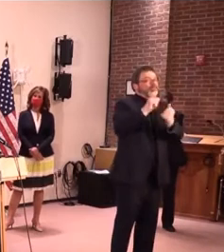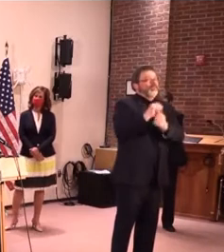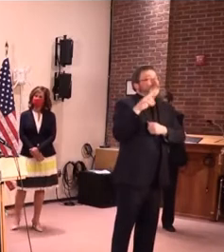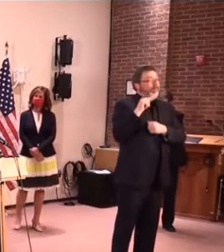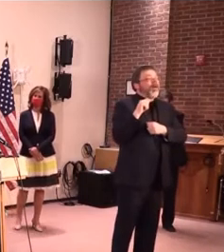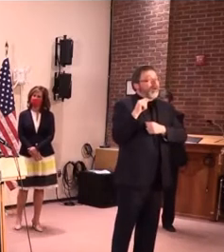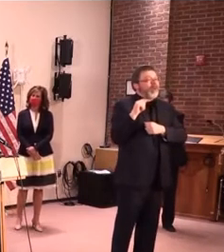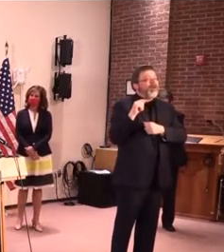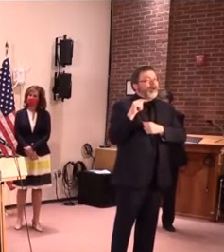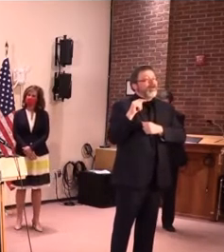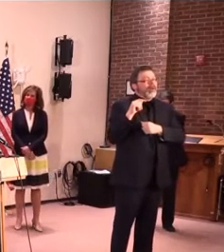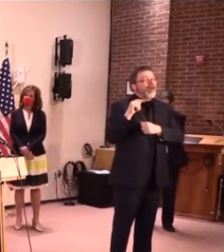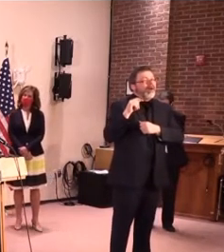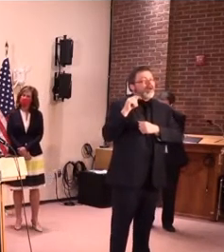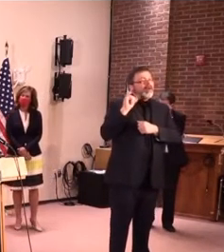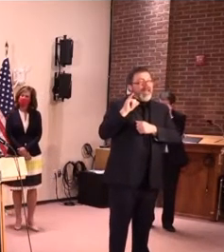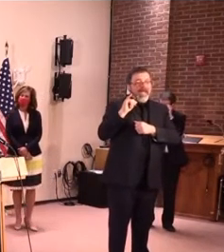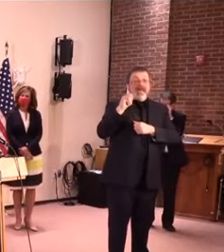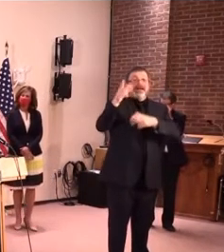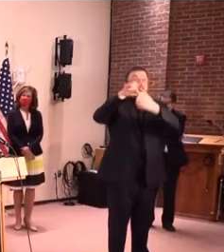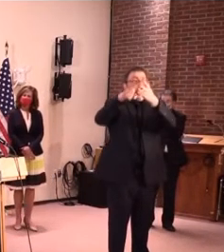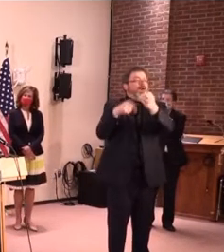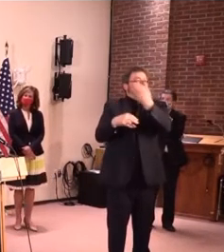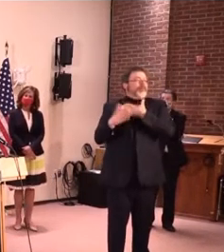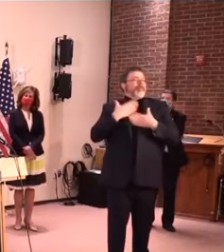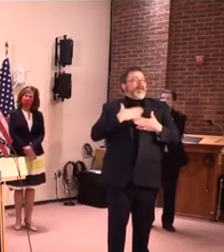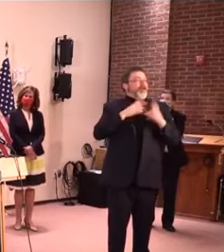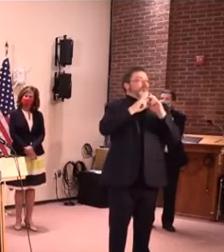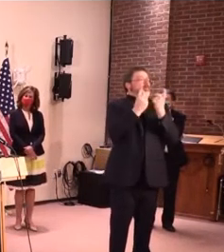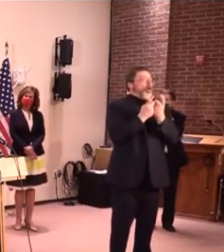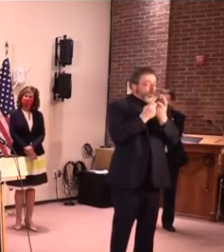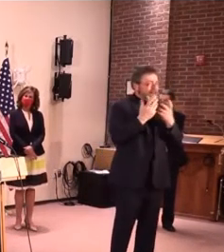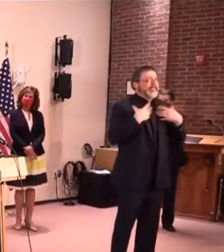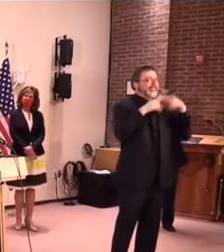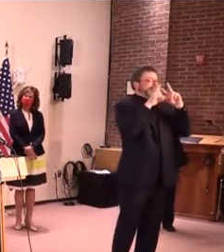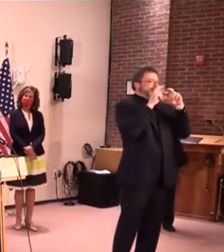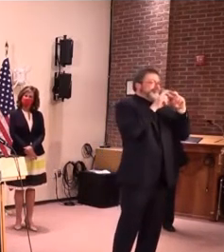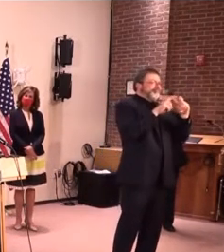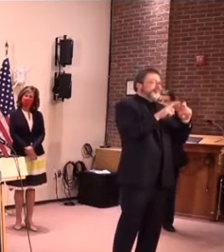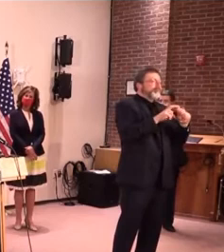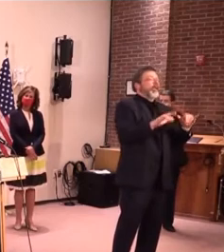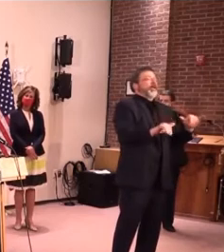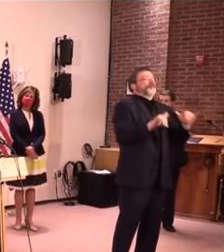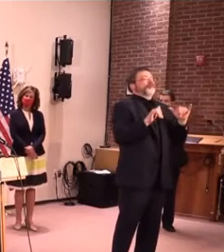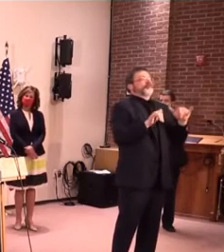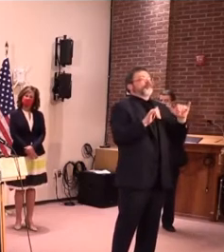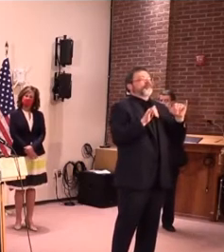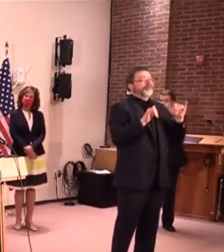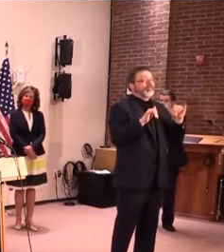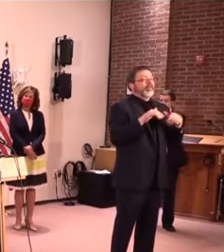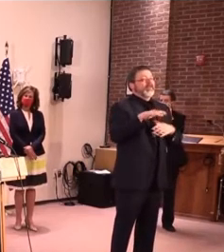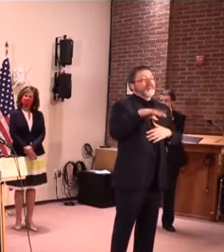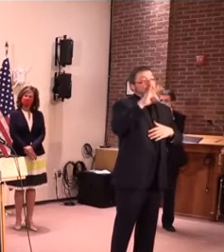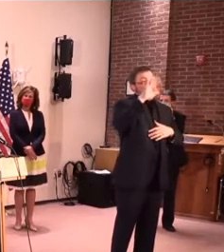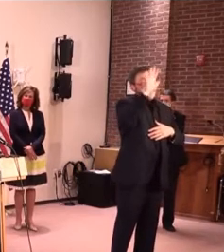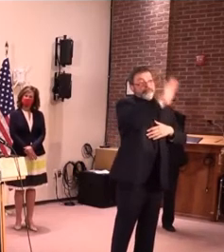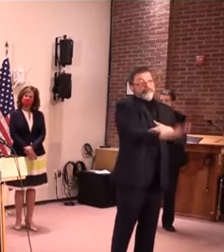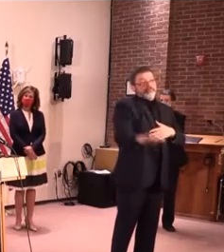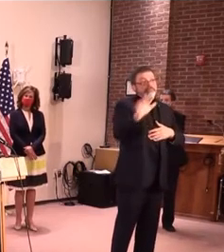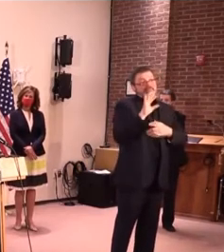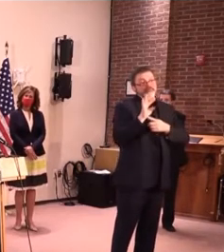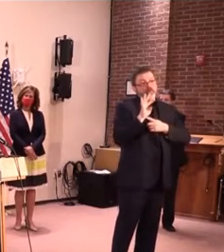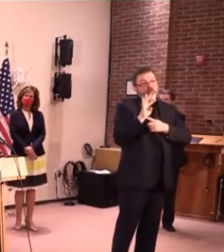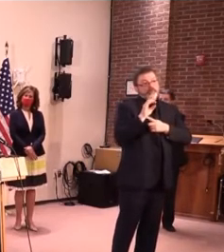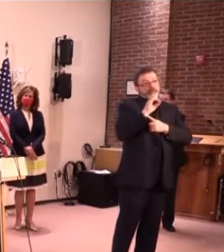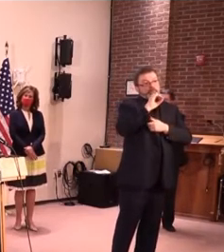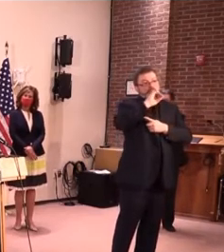4% of the labs that were being reported in were these serology sort of labs. And as